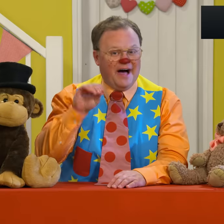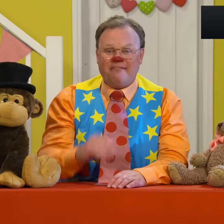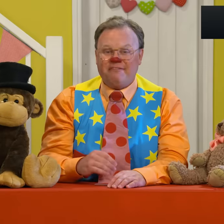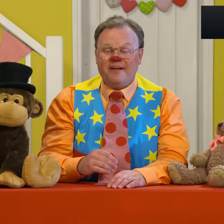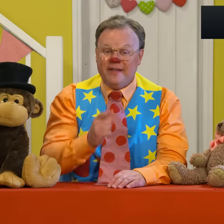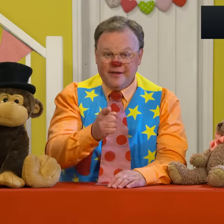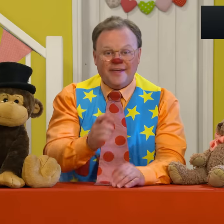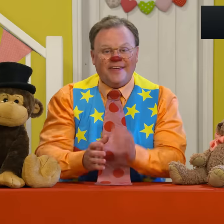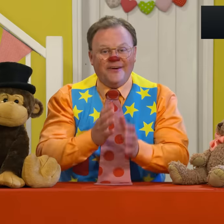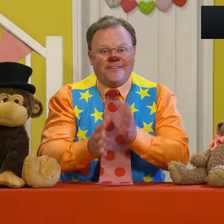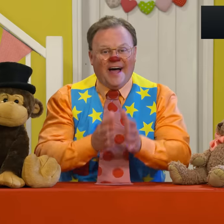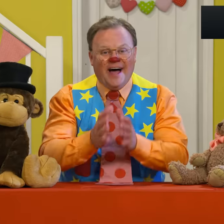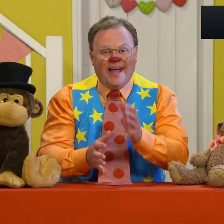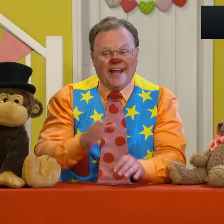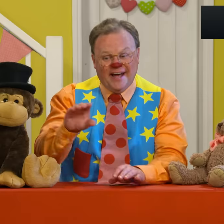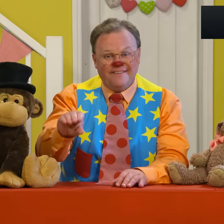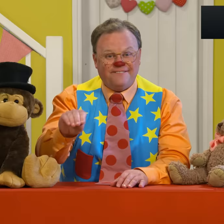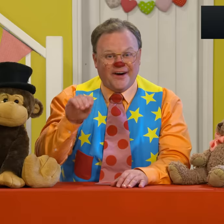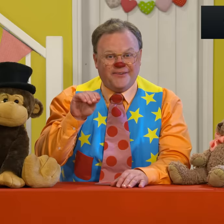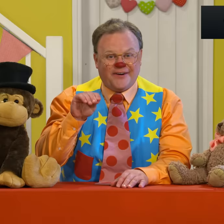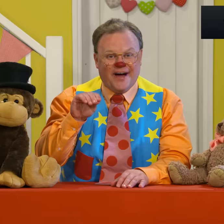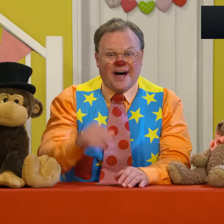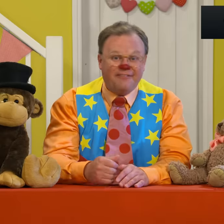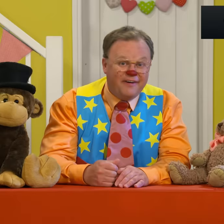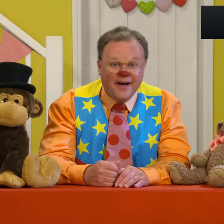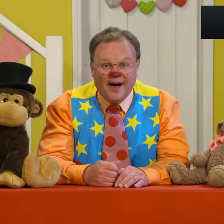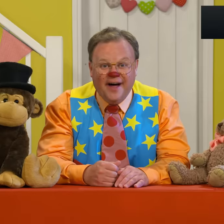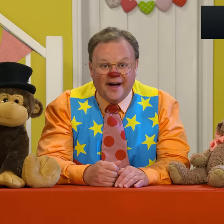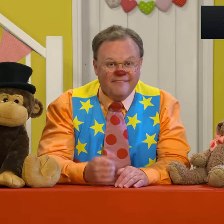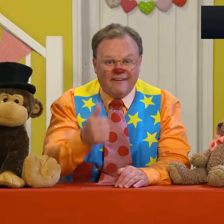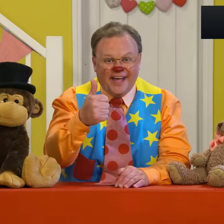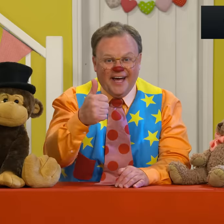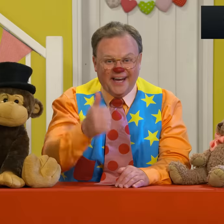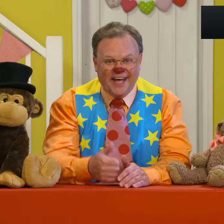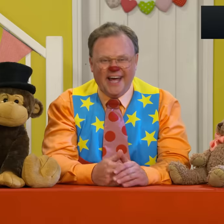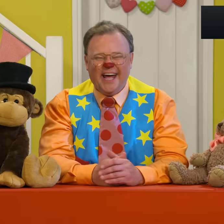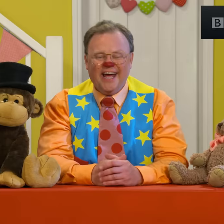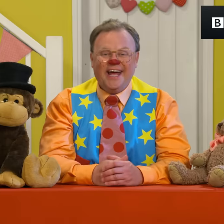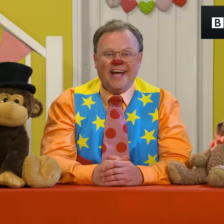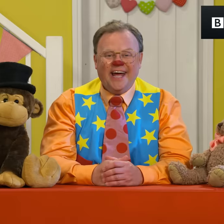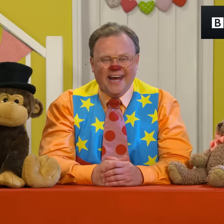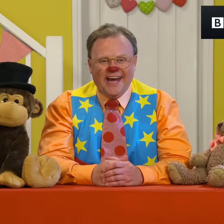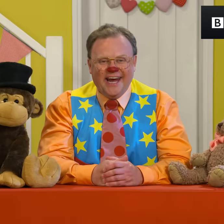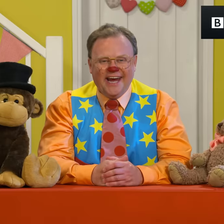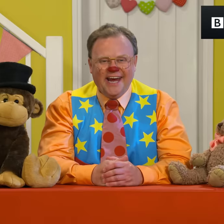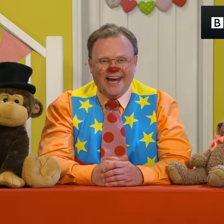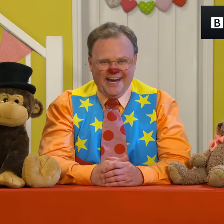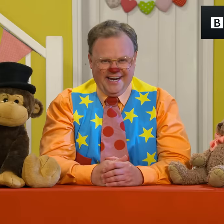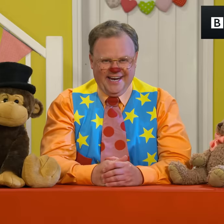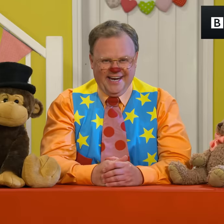Photograph. You sign. Photograph. Oh, very good. Thank you, Teacher Tumble.